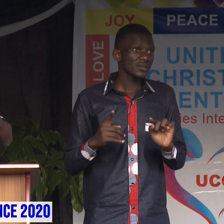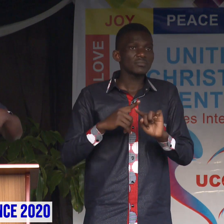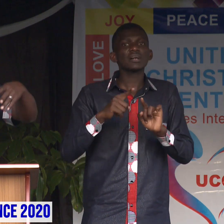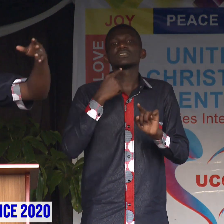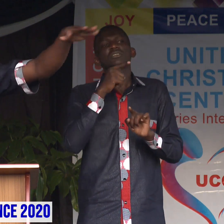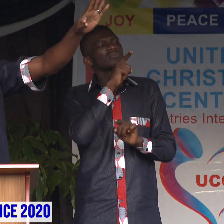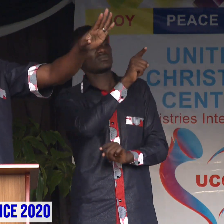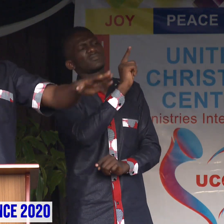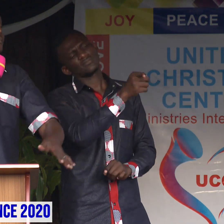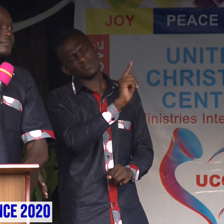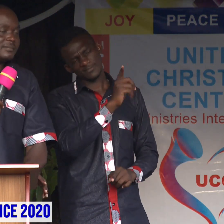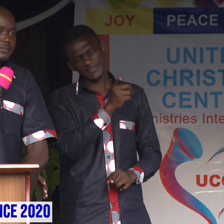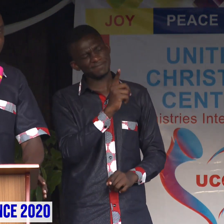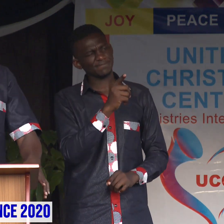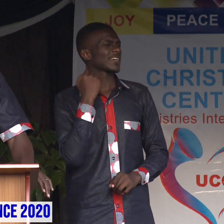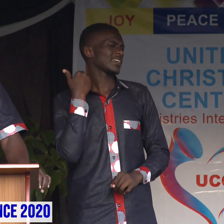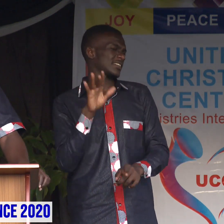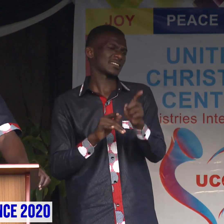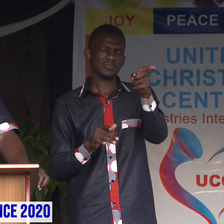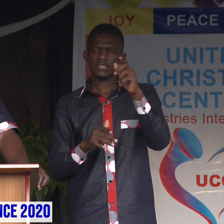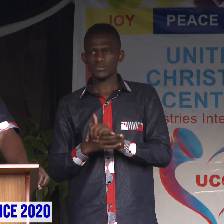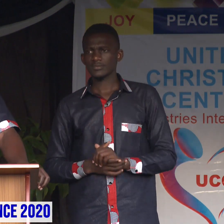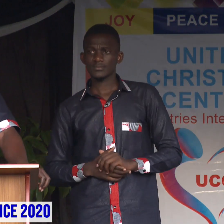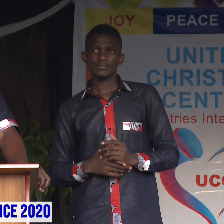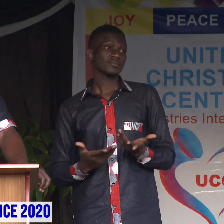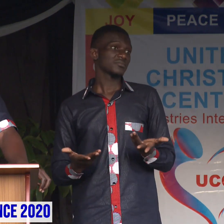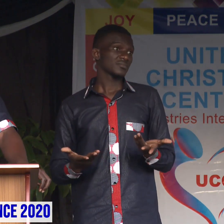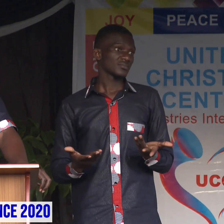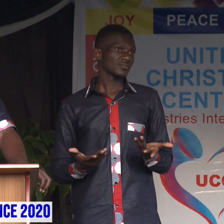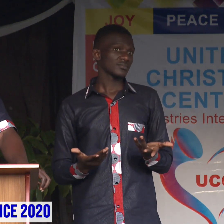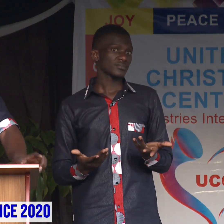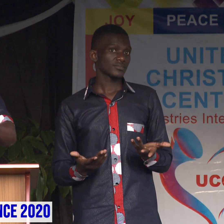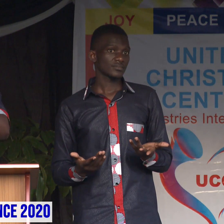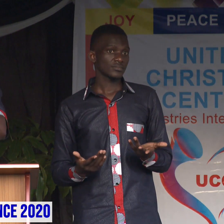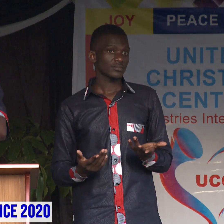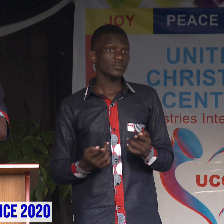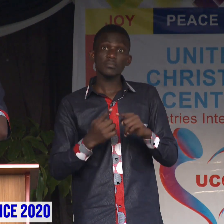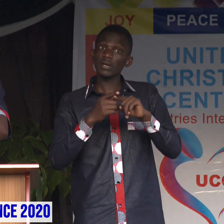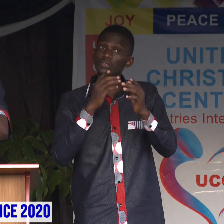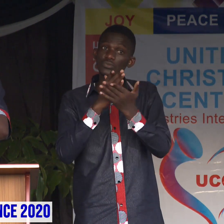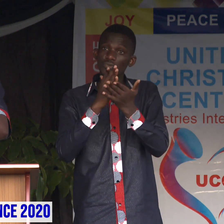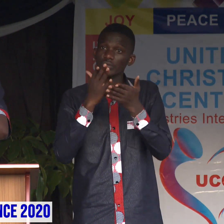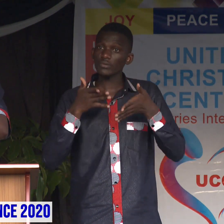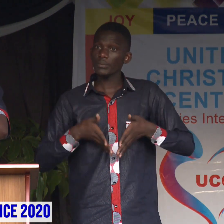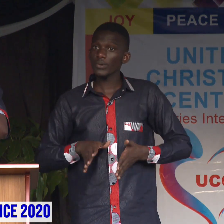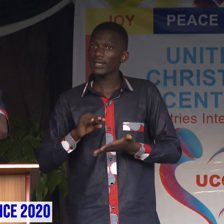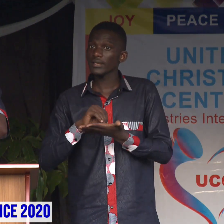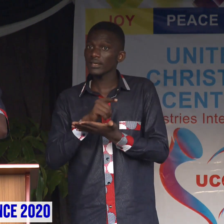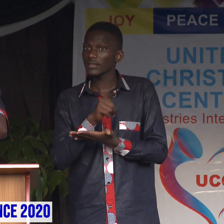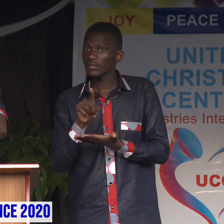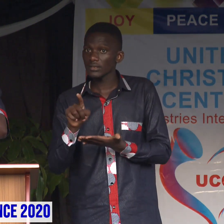nothing against you. But he says, for me, I just don't like her. But you're born